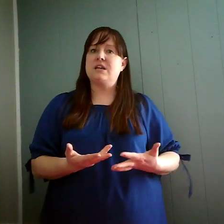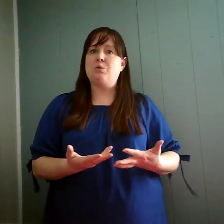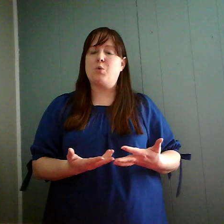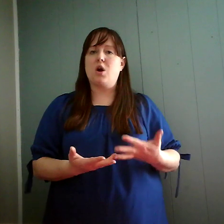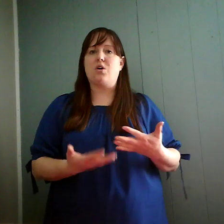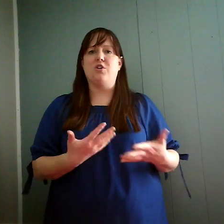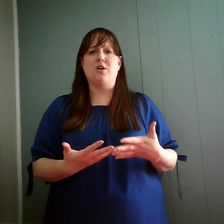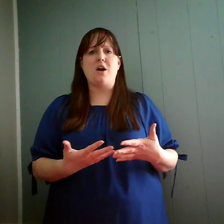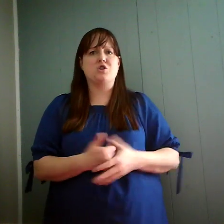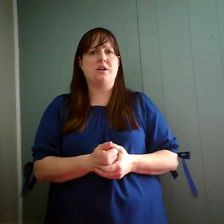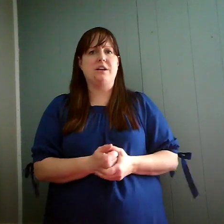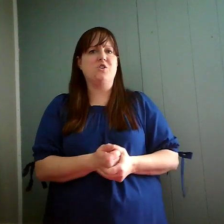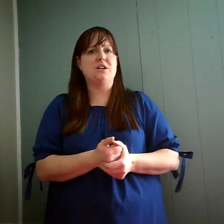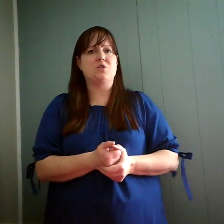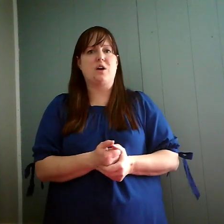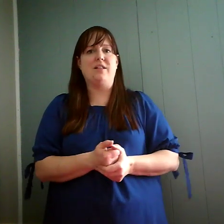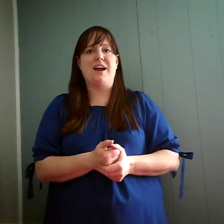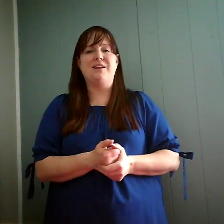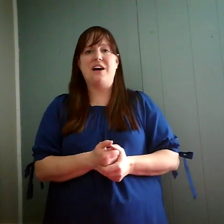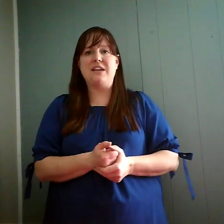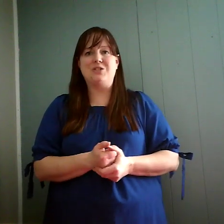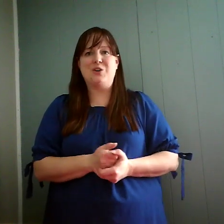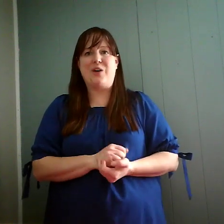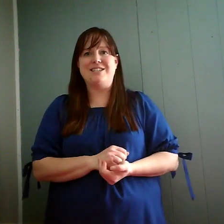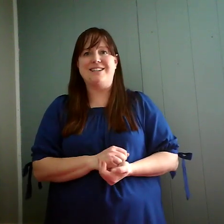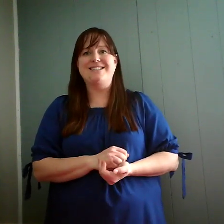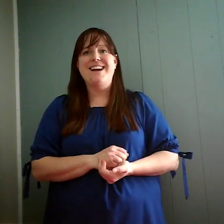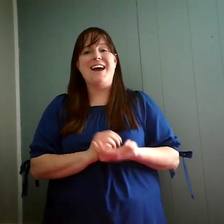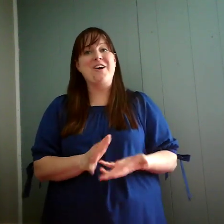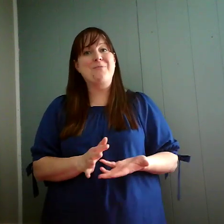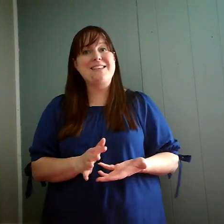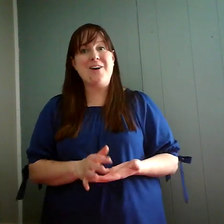would work, or if you are struggling, if your kids are struggling. I'd love to answer your questions, and I hope this helped.